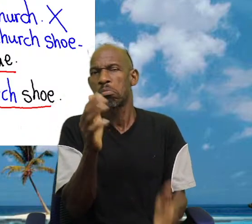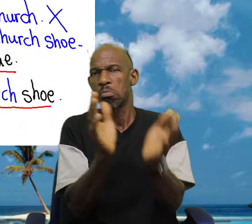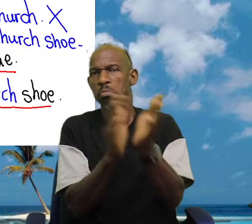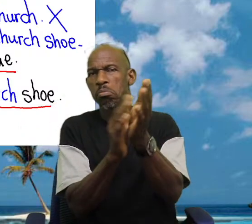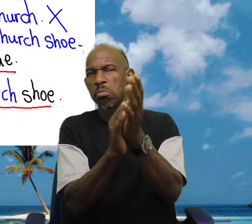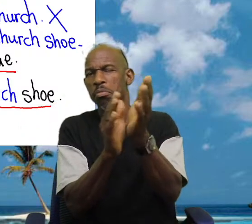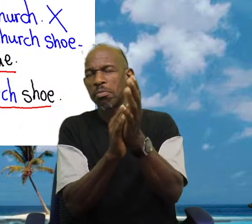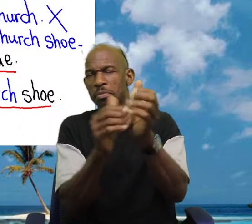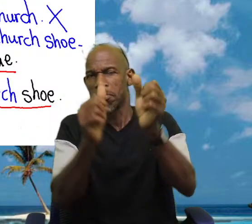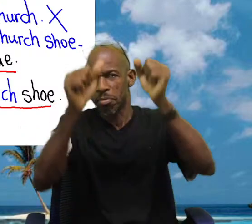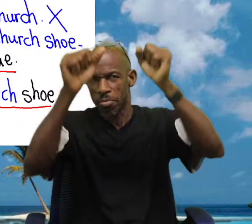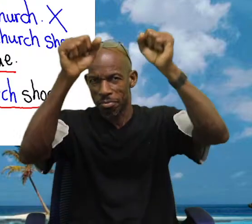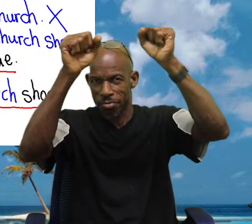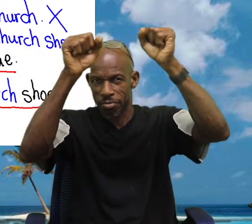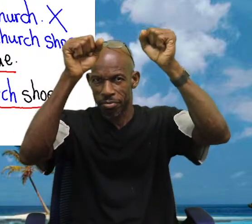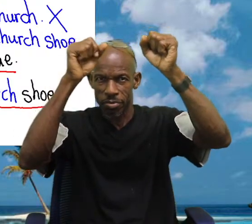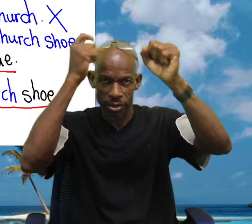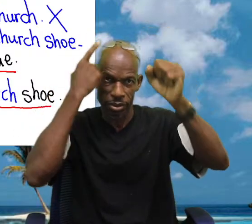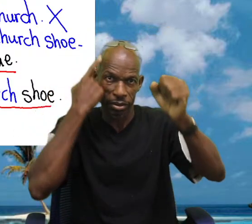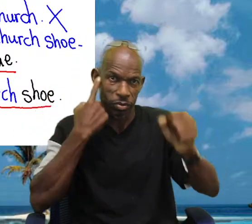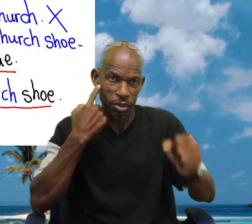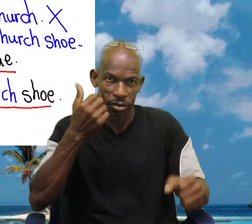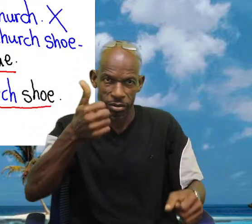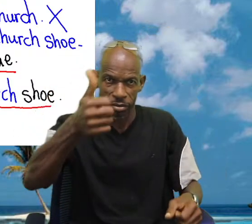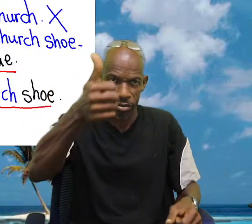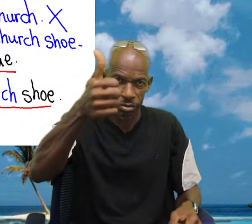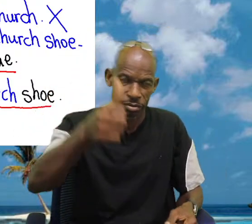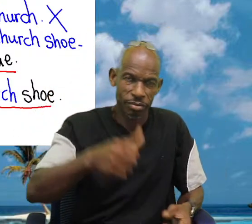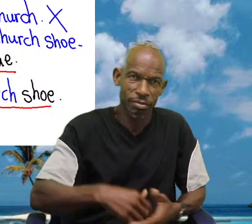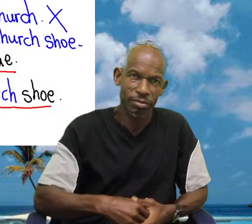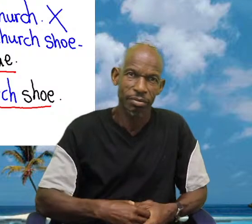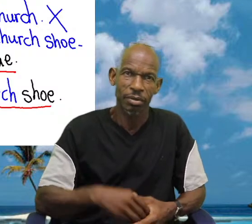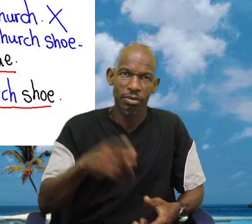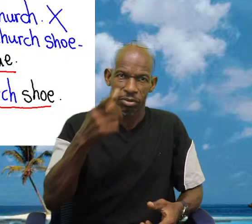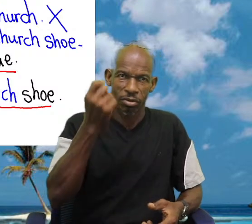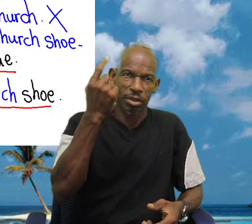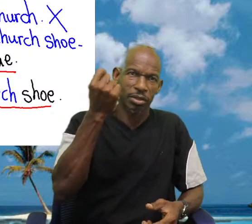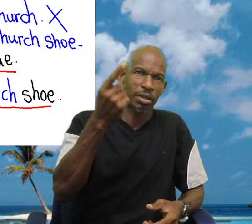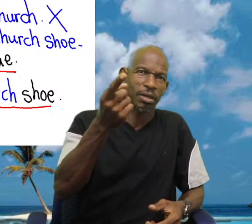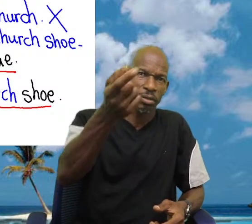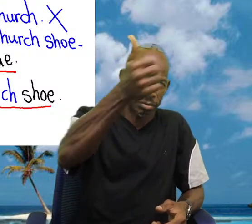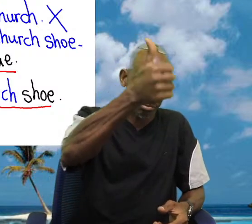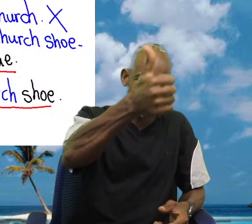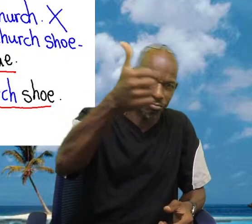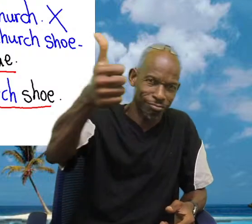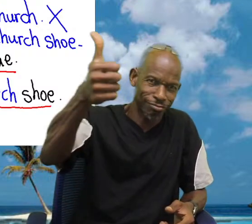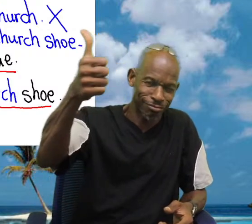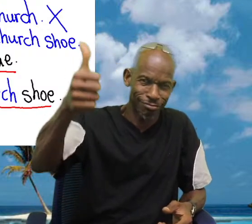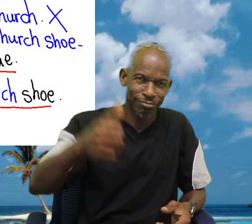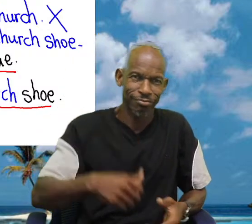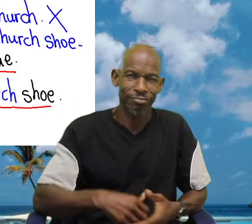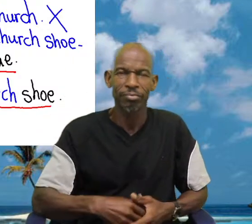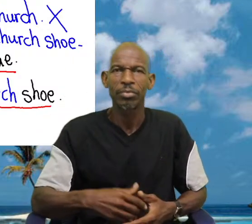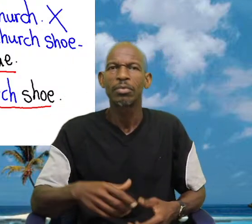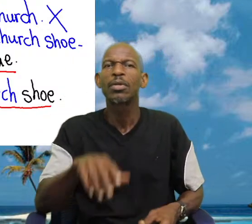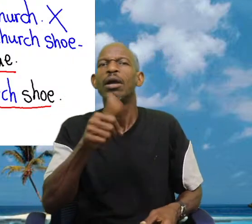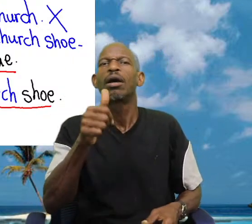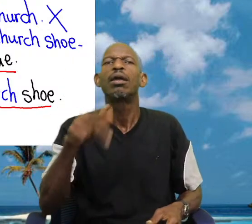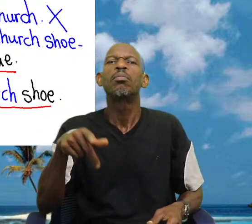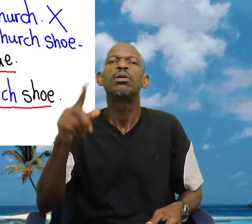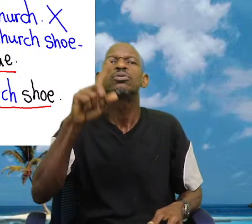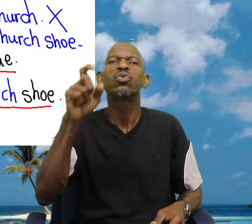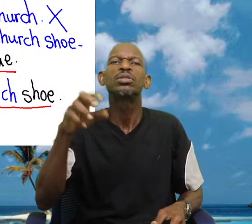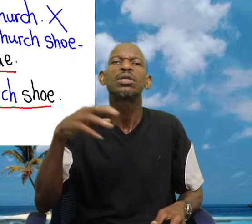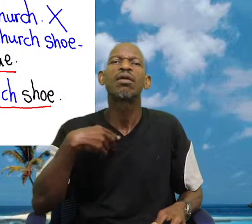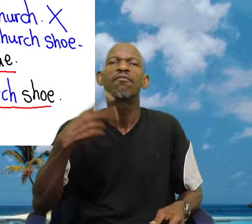Okay, so that was very good, Sabriki. I really I've seen that you're understanding what is going on. All right, anybody else have a question for